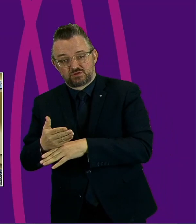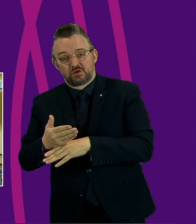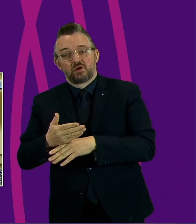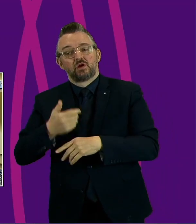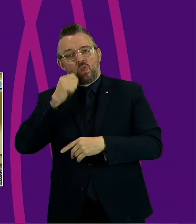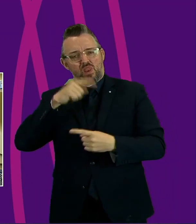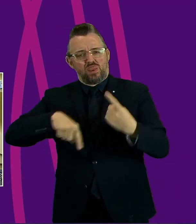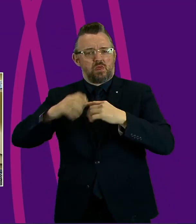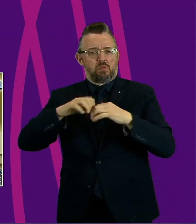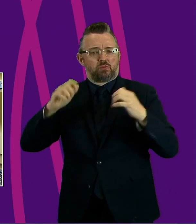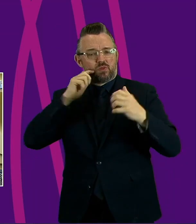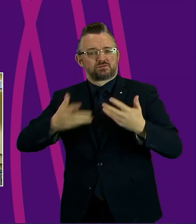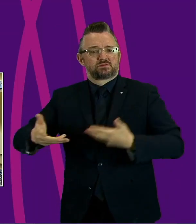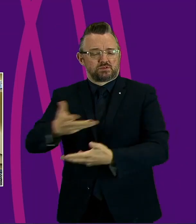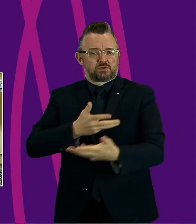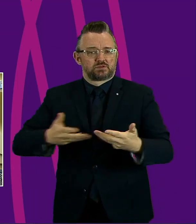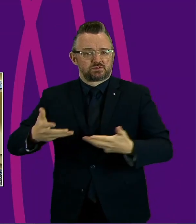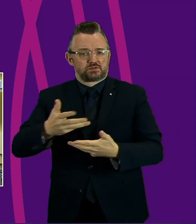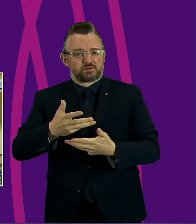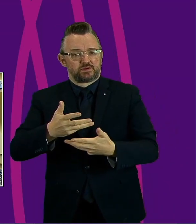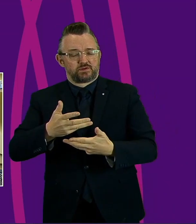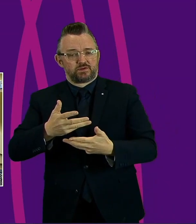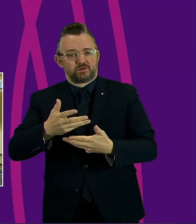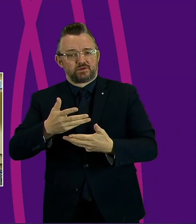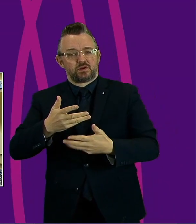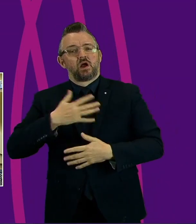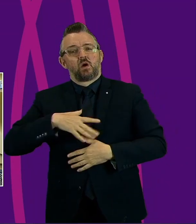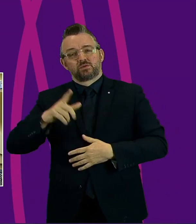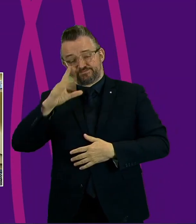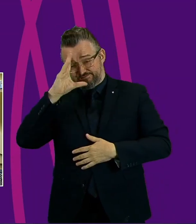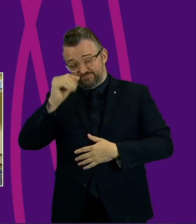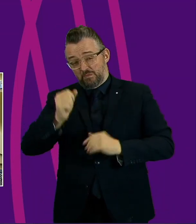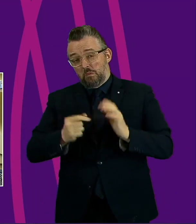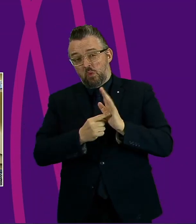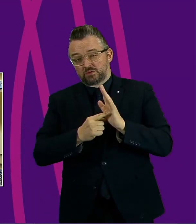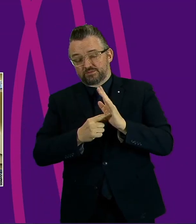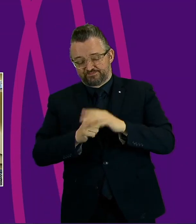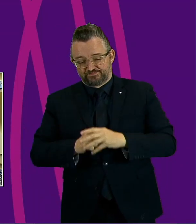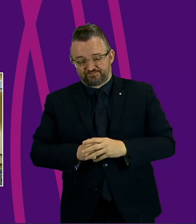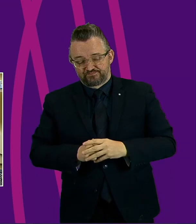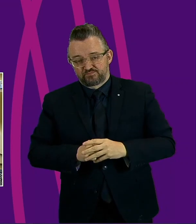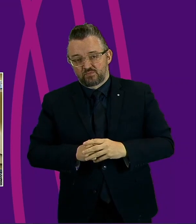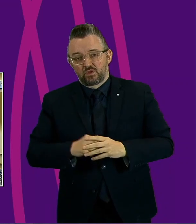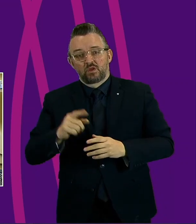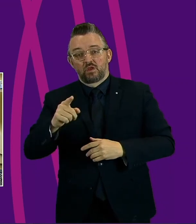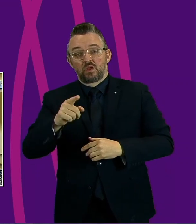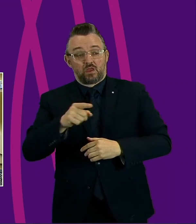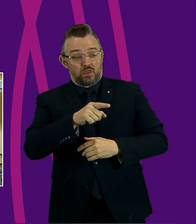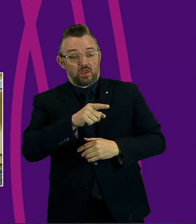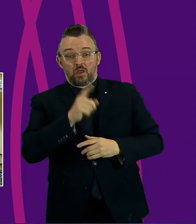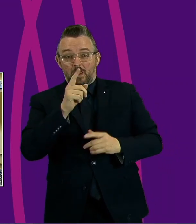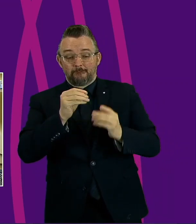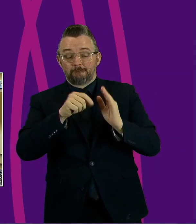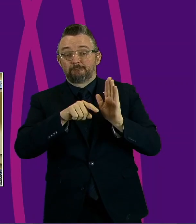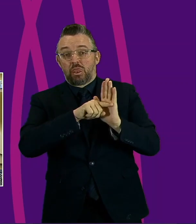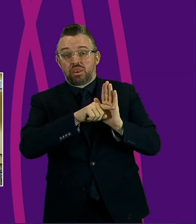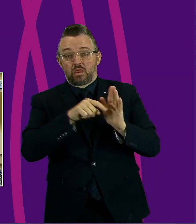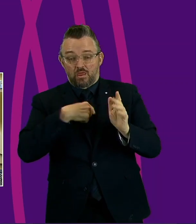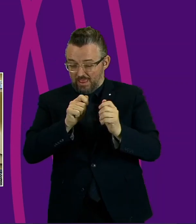ongoing basis. Let me make a pretty fundamental point here, though. Not supporting particular amendments to a bill, it